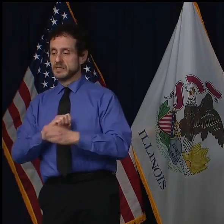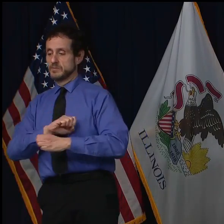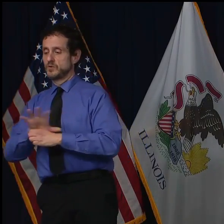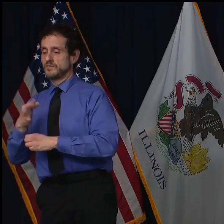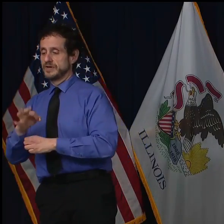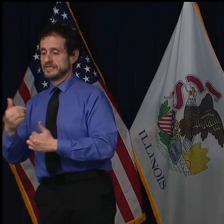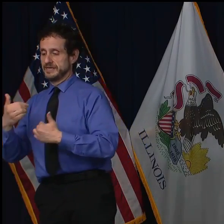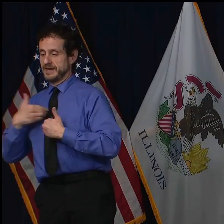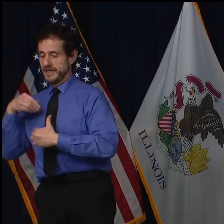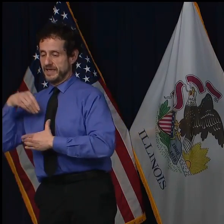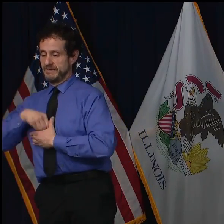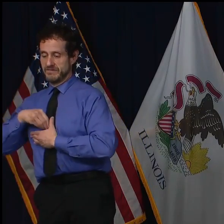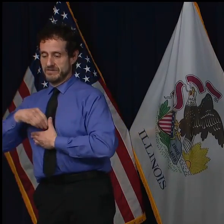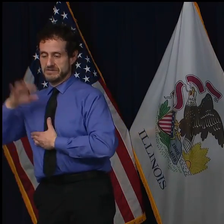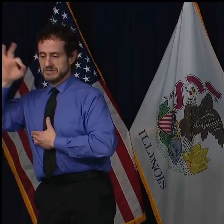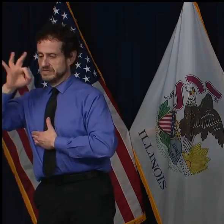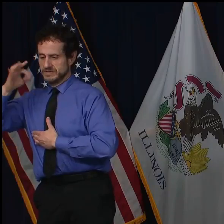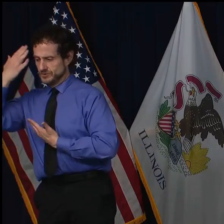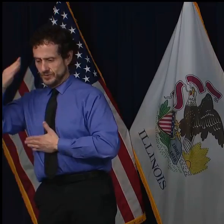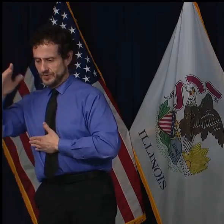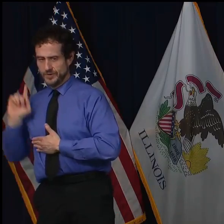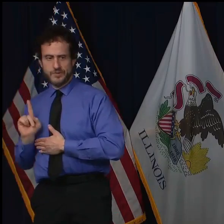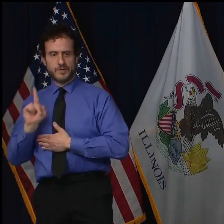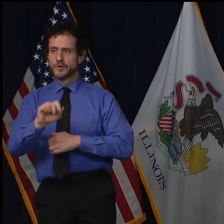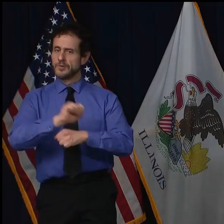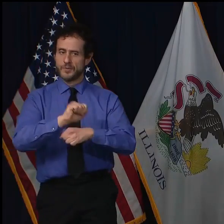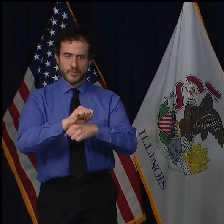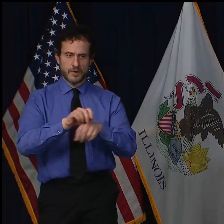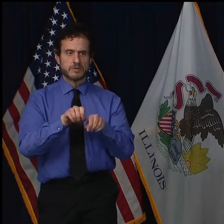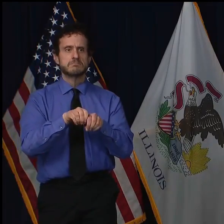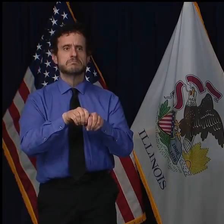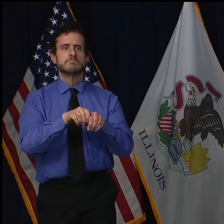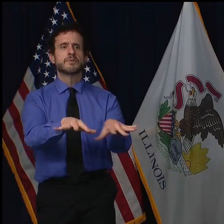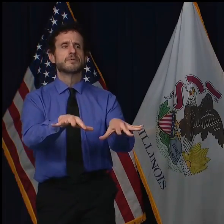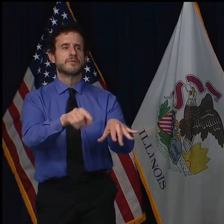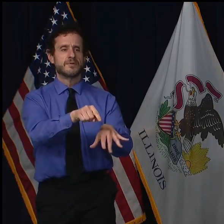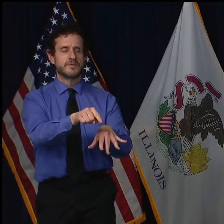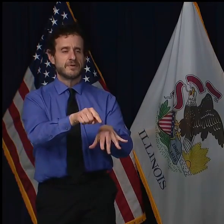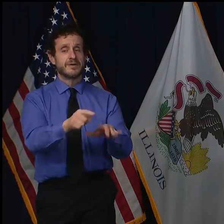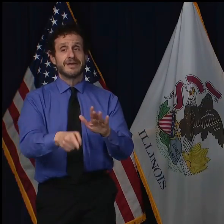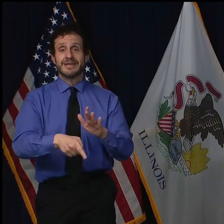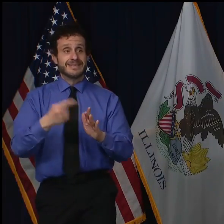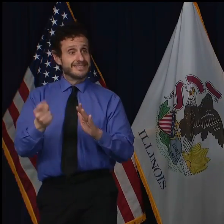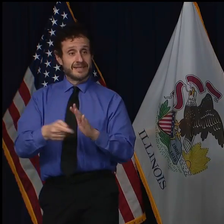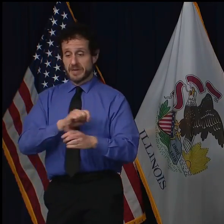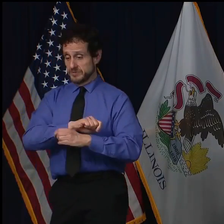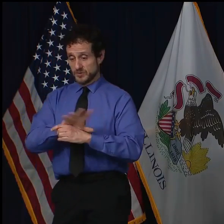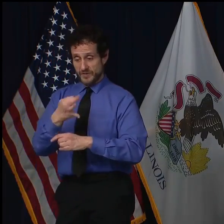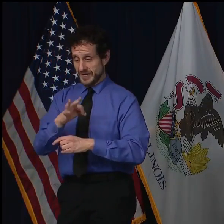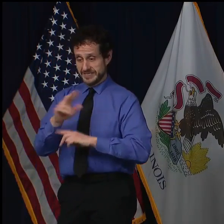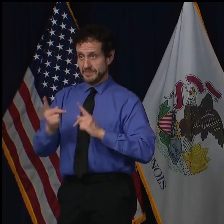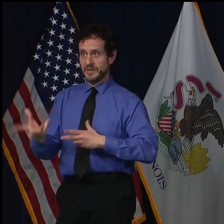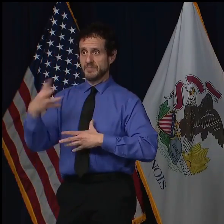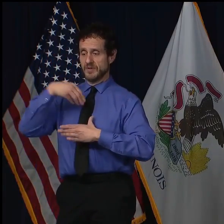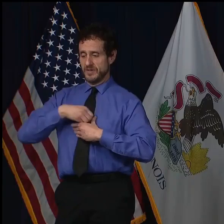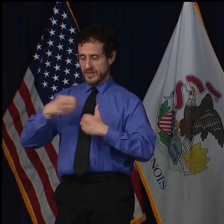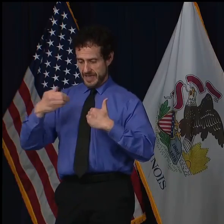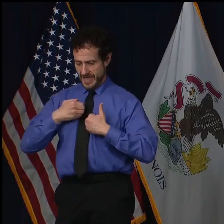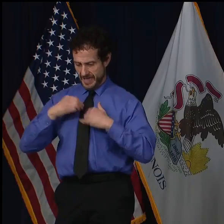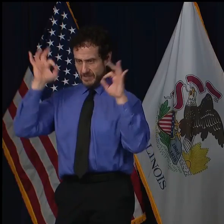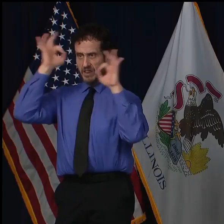out, and there's no way, because this is sometimes an asymptomatic